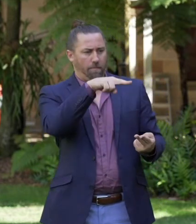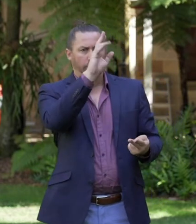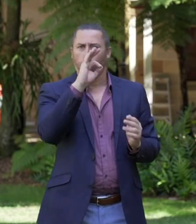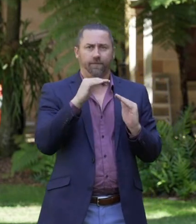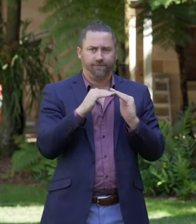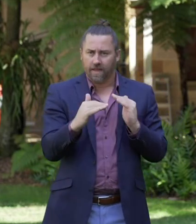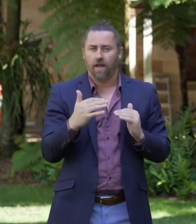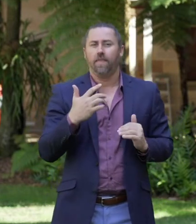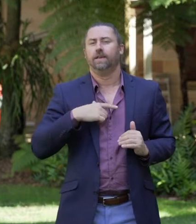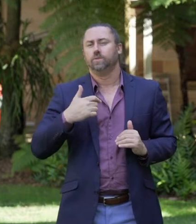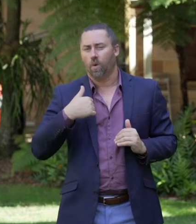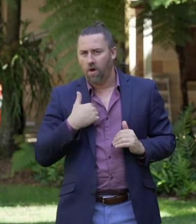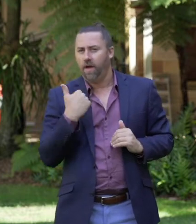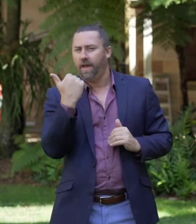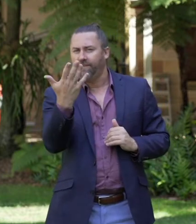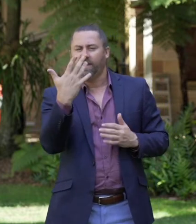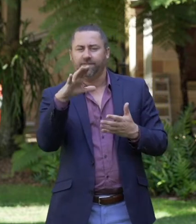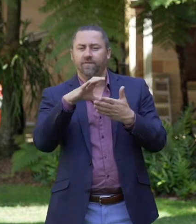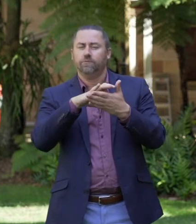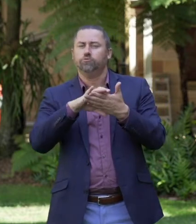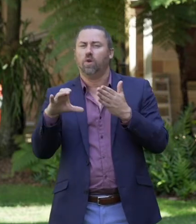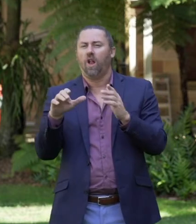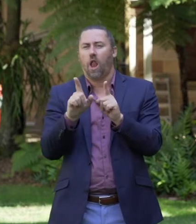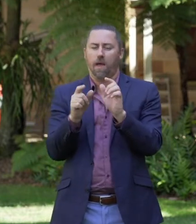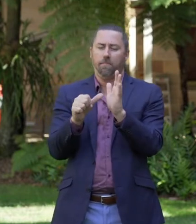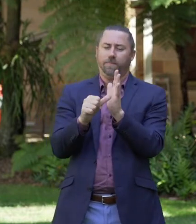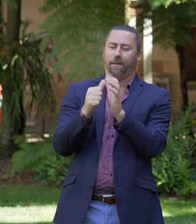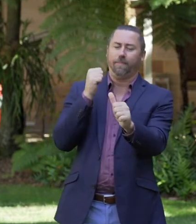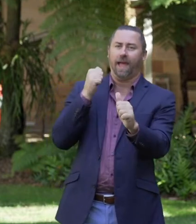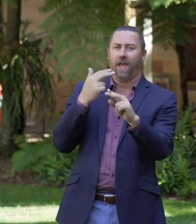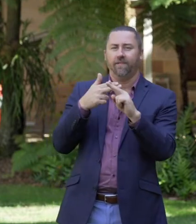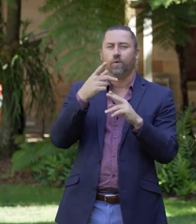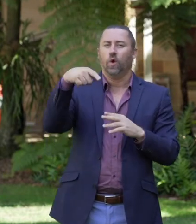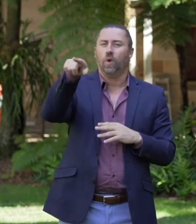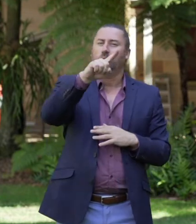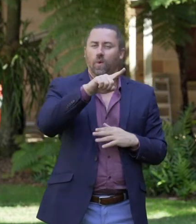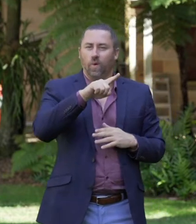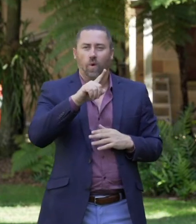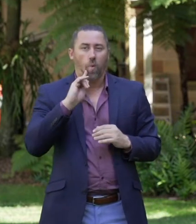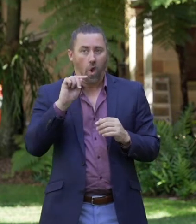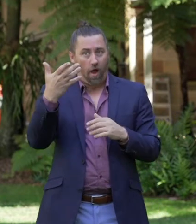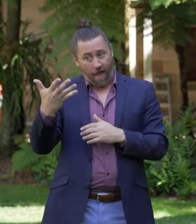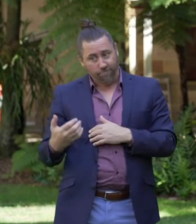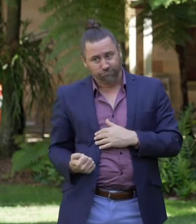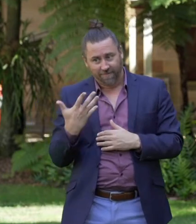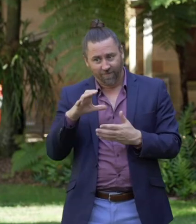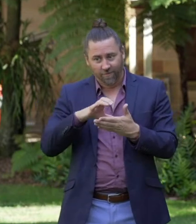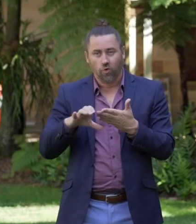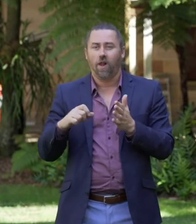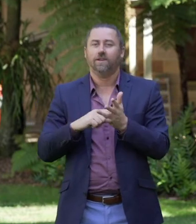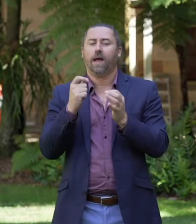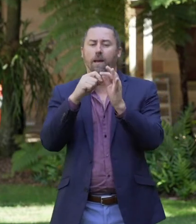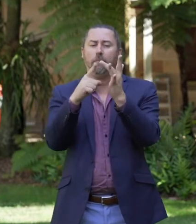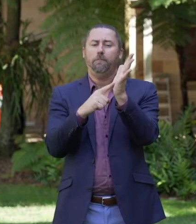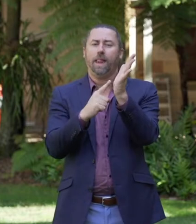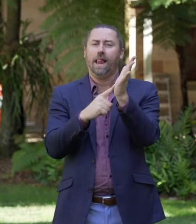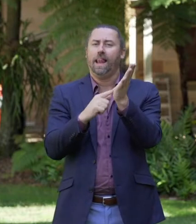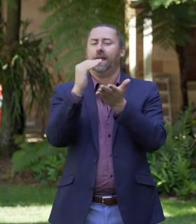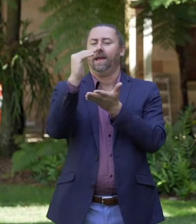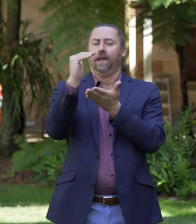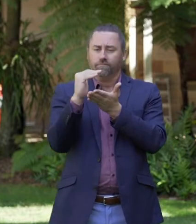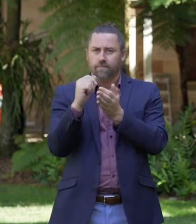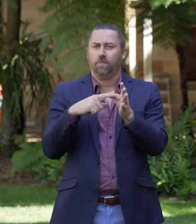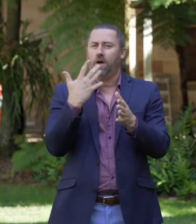this $50 asset ownership dividend going back to Queensland households. Now, Queenslanders can save